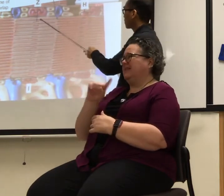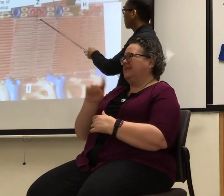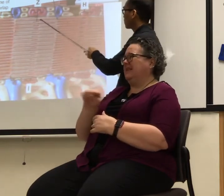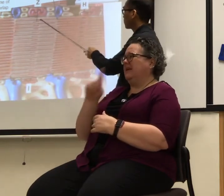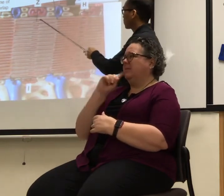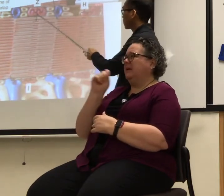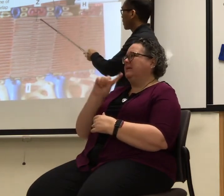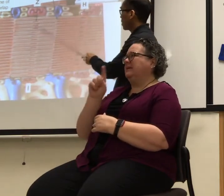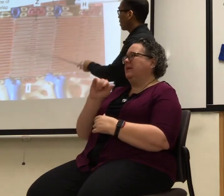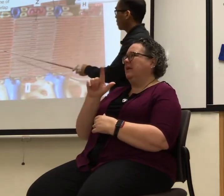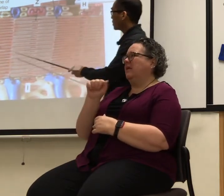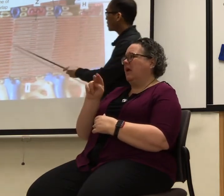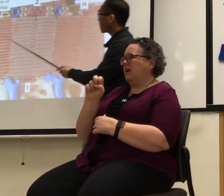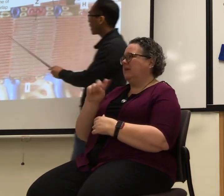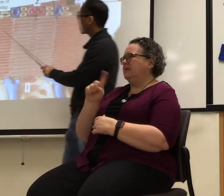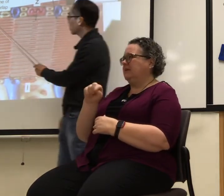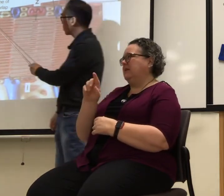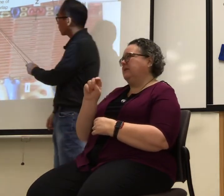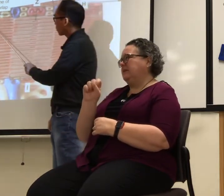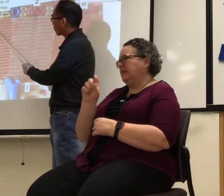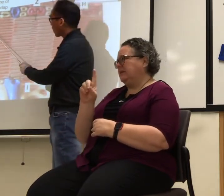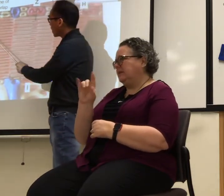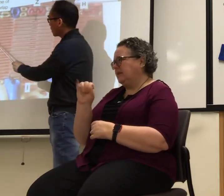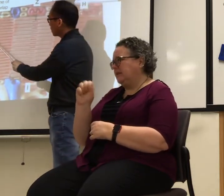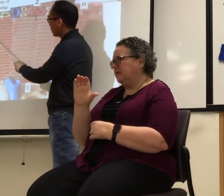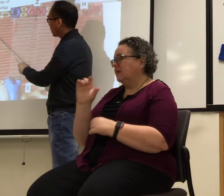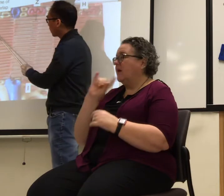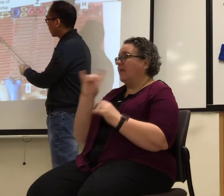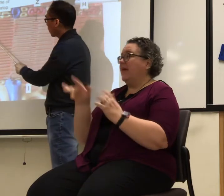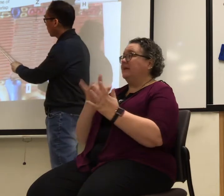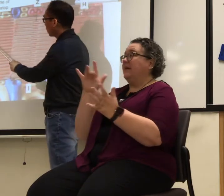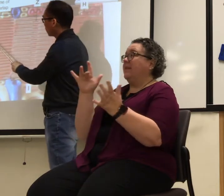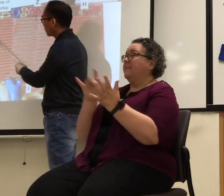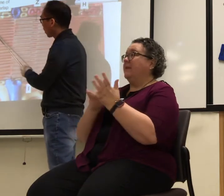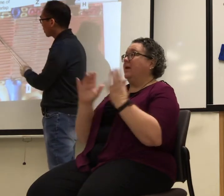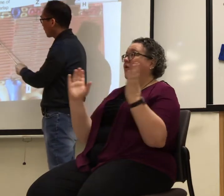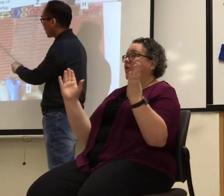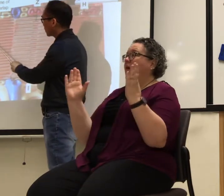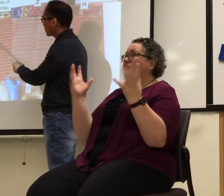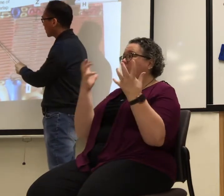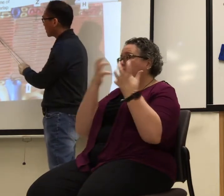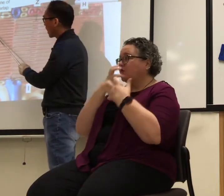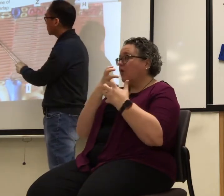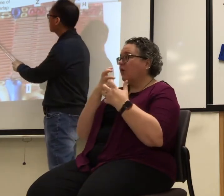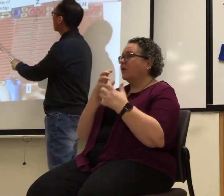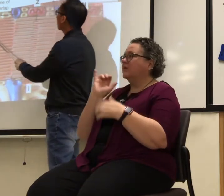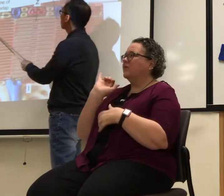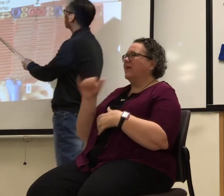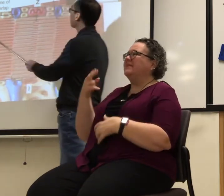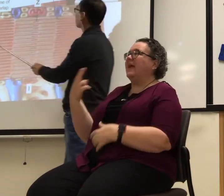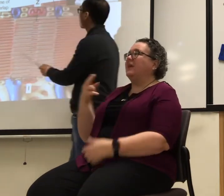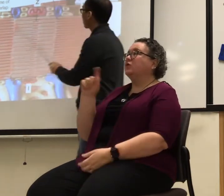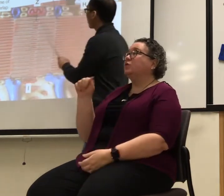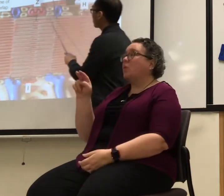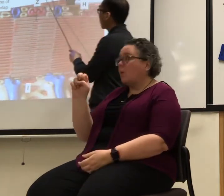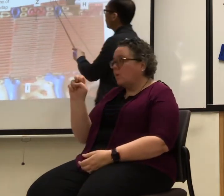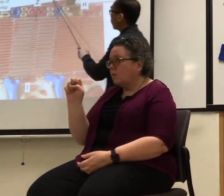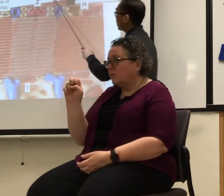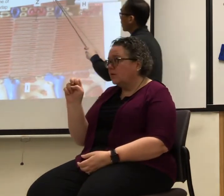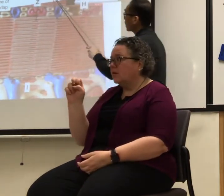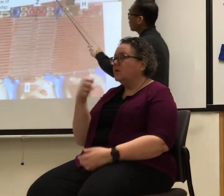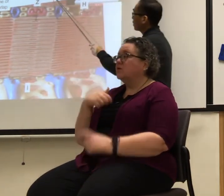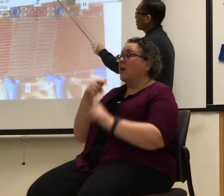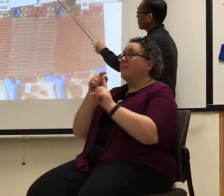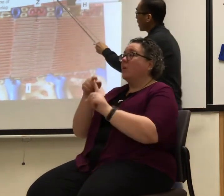disc. This is like right in the middle of the dark band, so that's the H zone. So